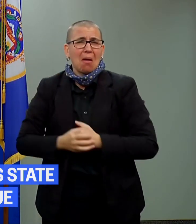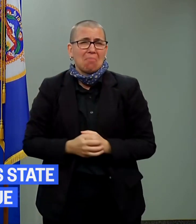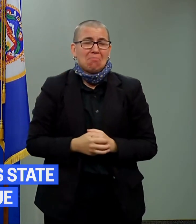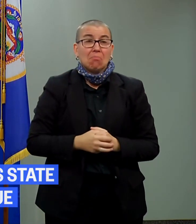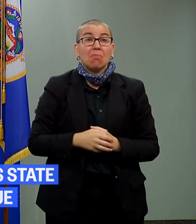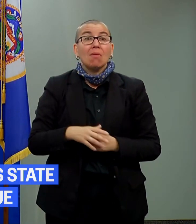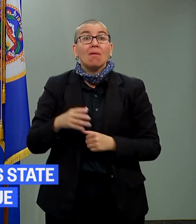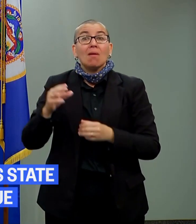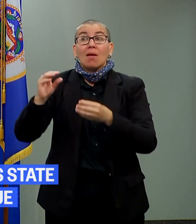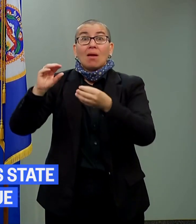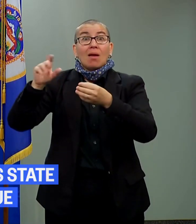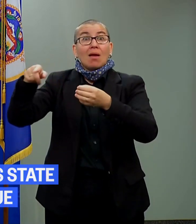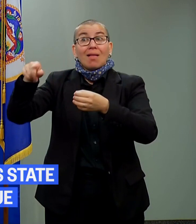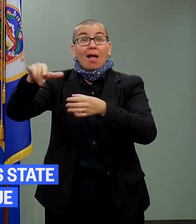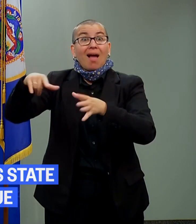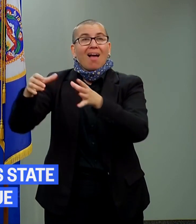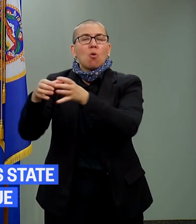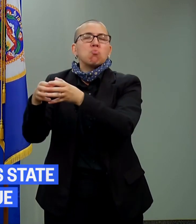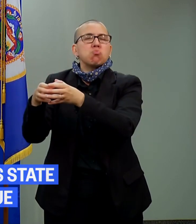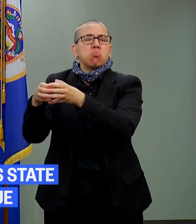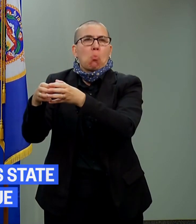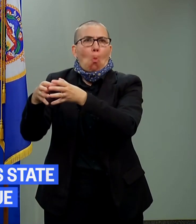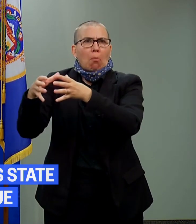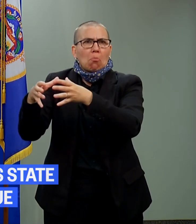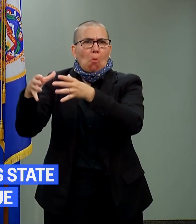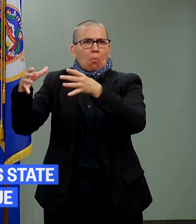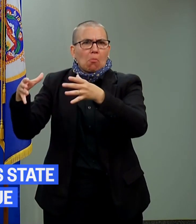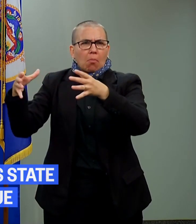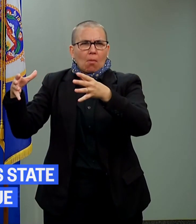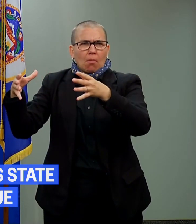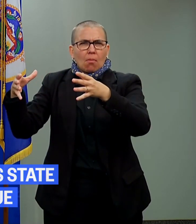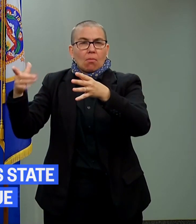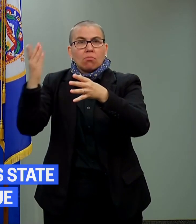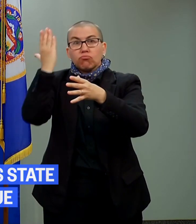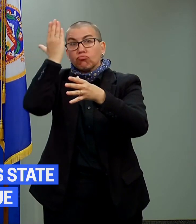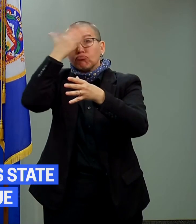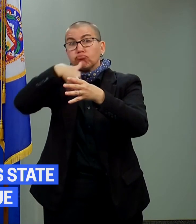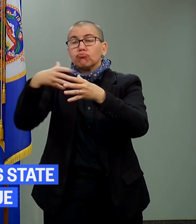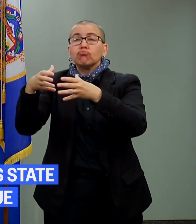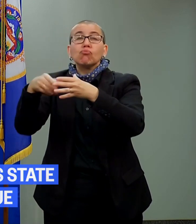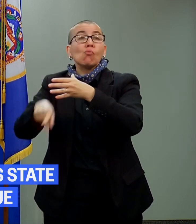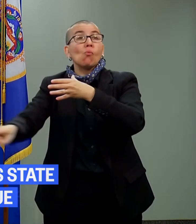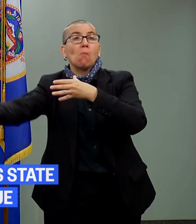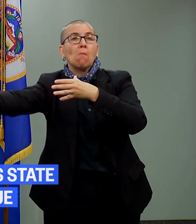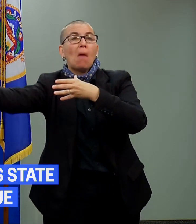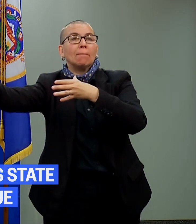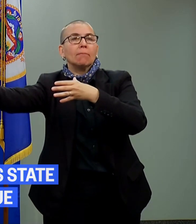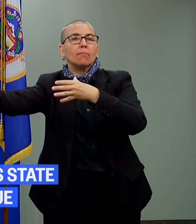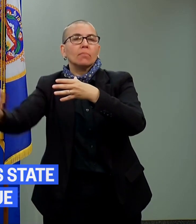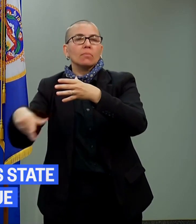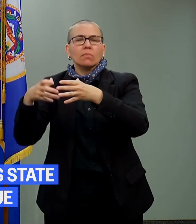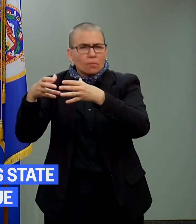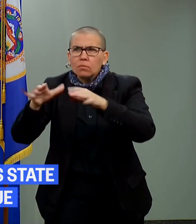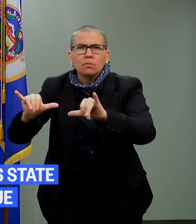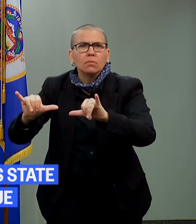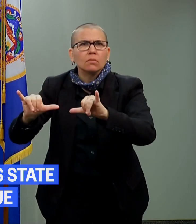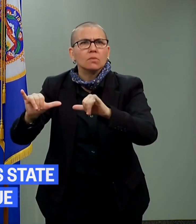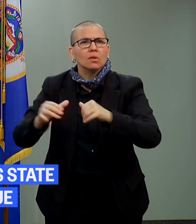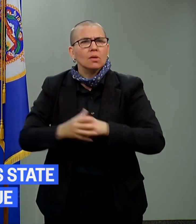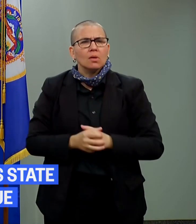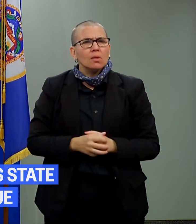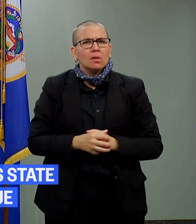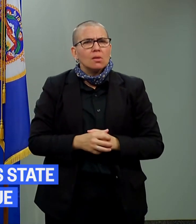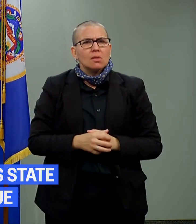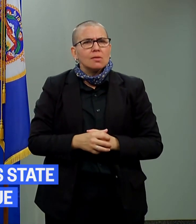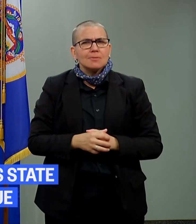speed and a tactical advantage over us in the early days of last